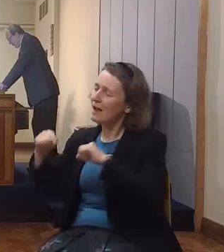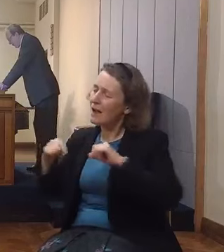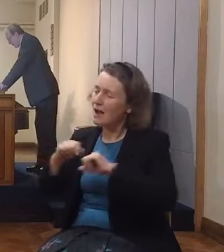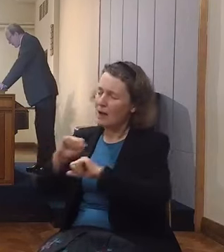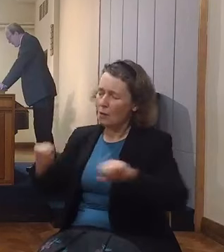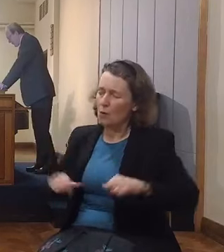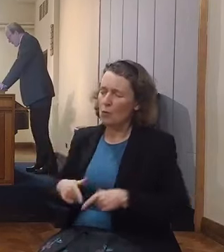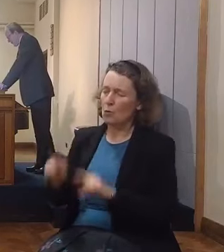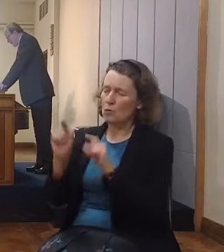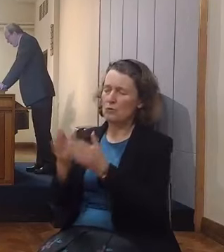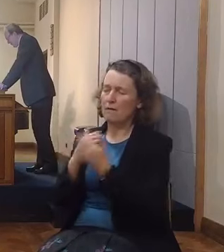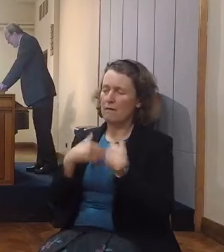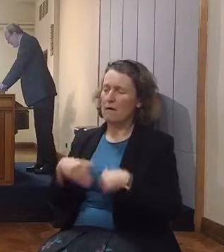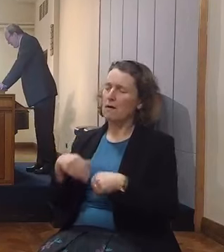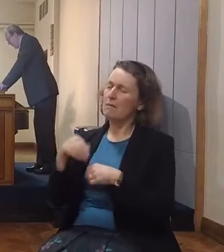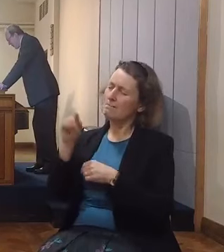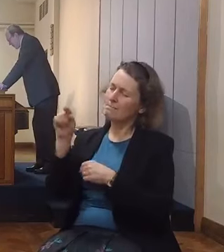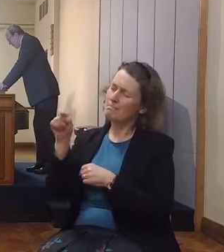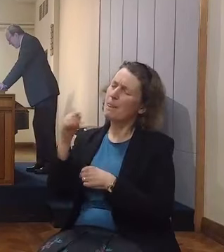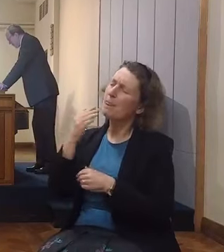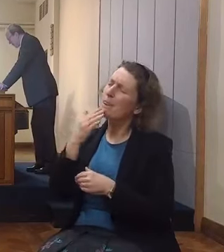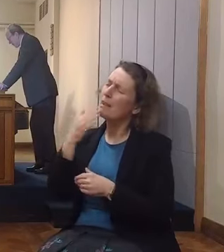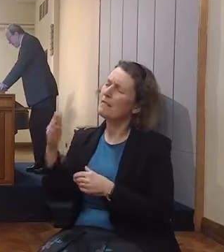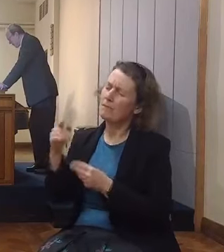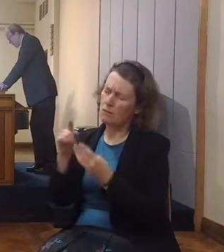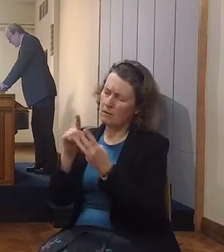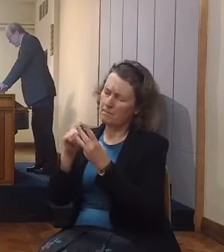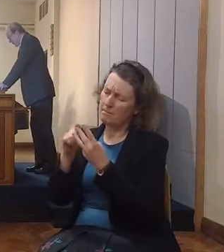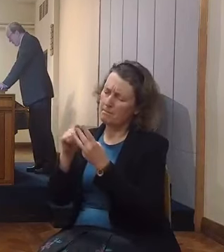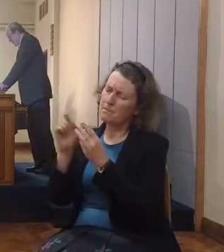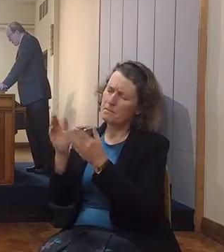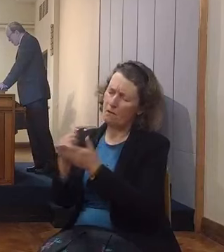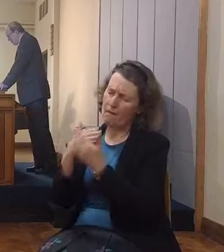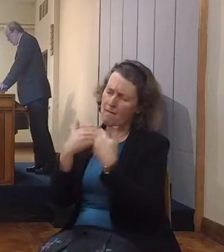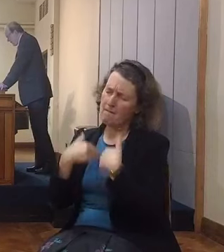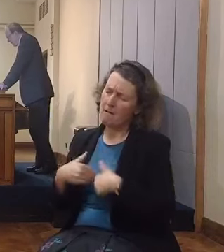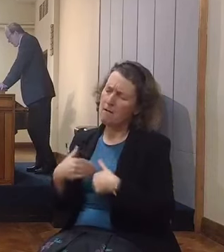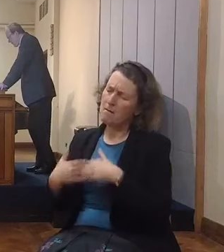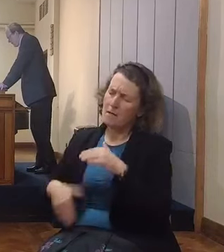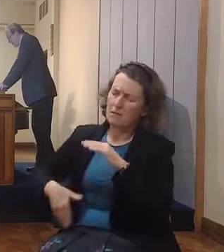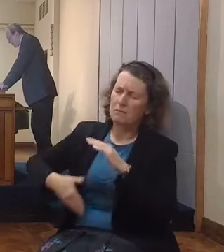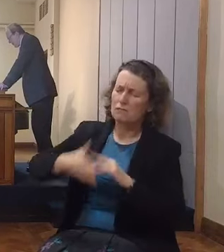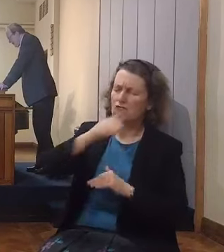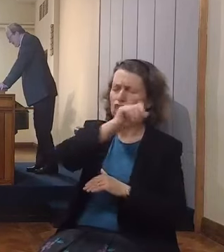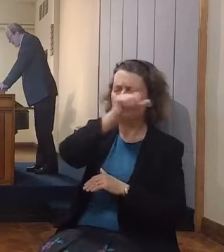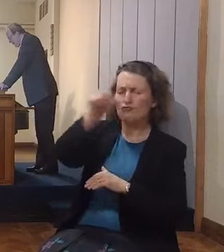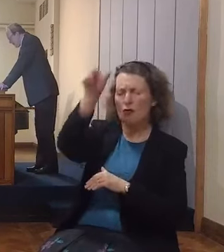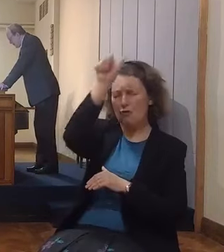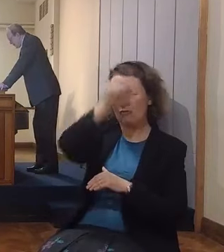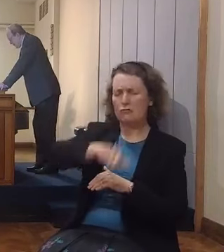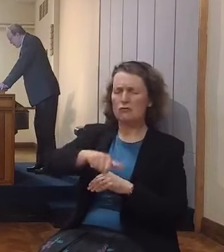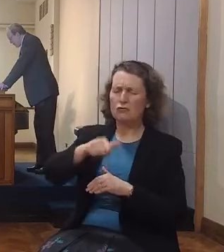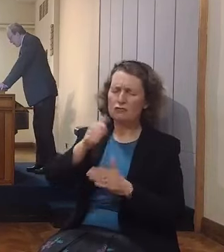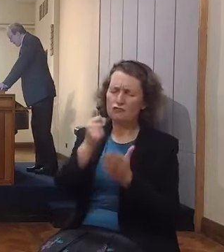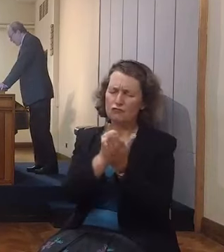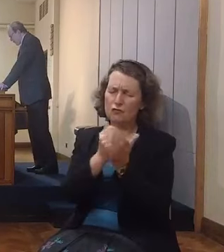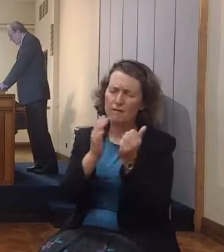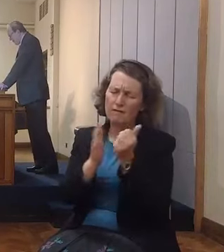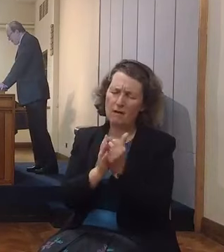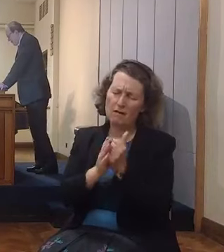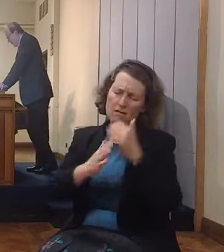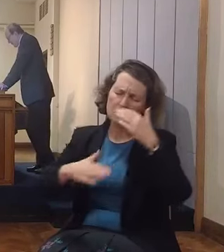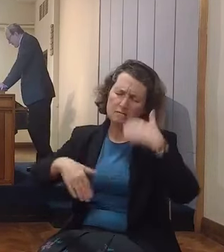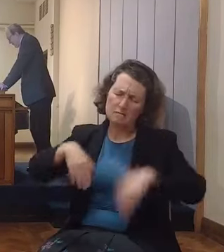thank thee for all that he's done for us on Calvary's cross to purge away our sin and offer up a